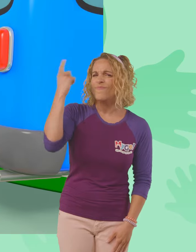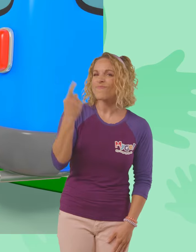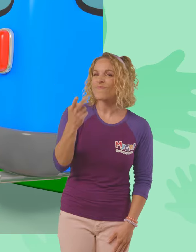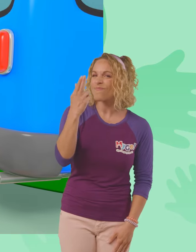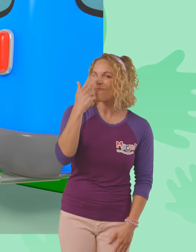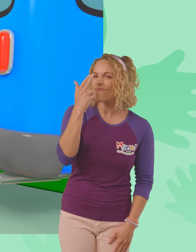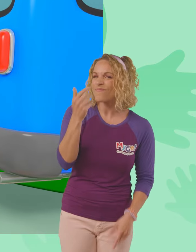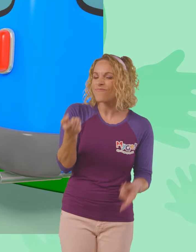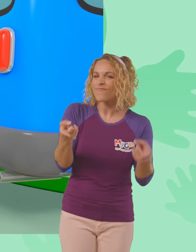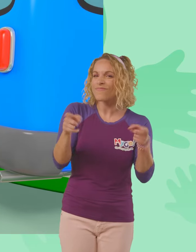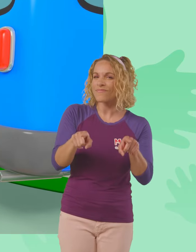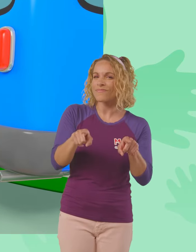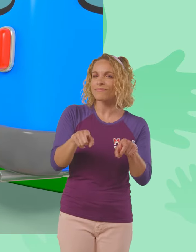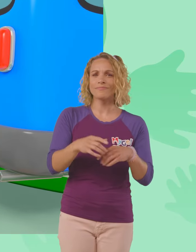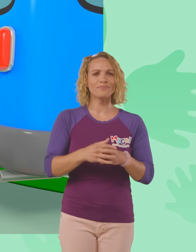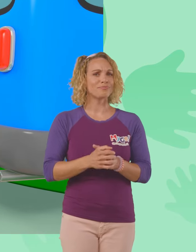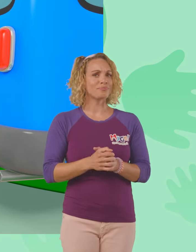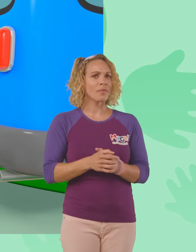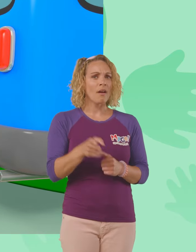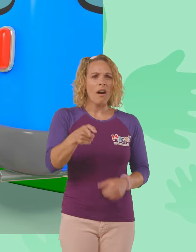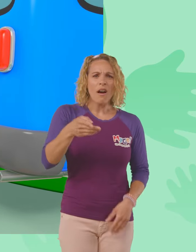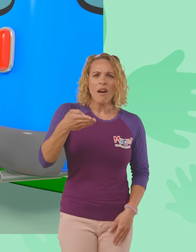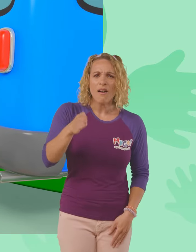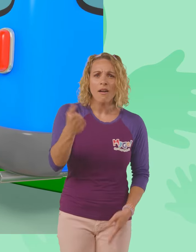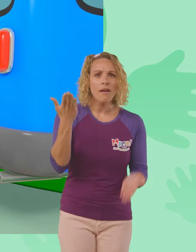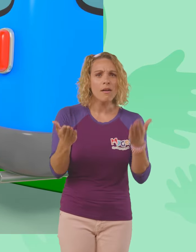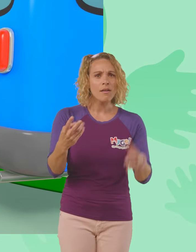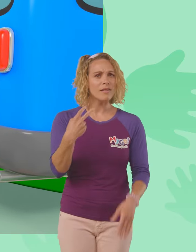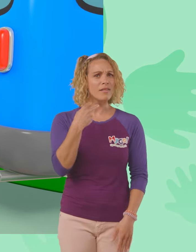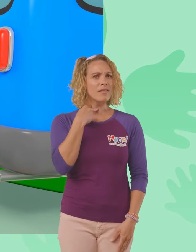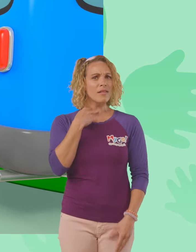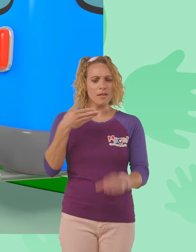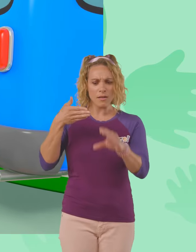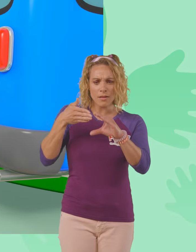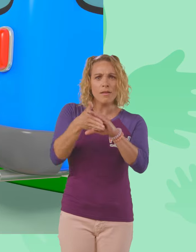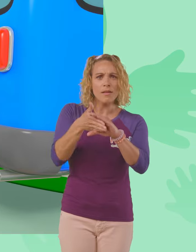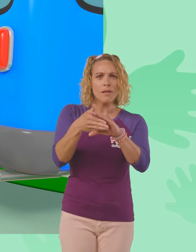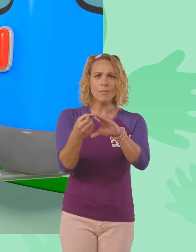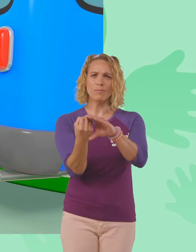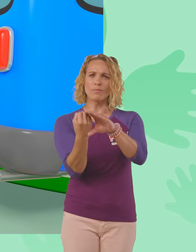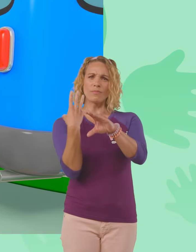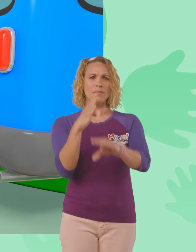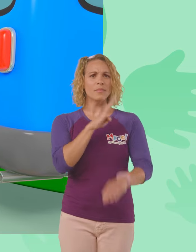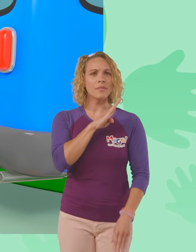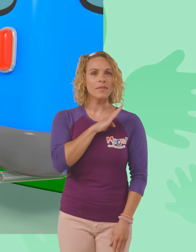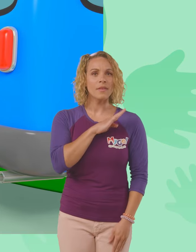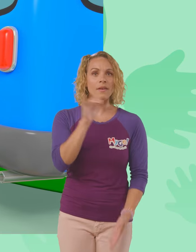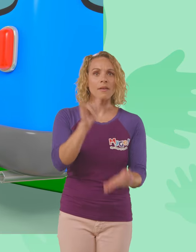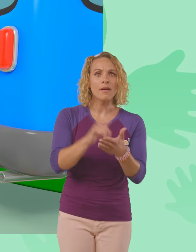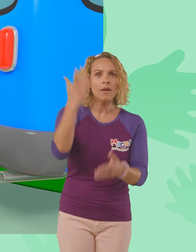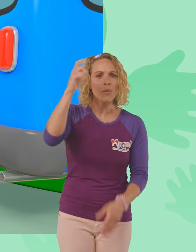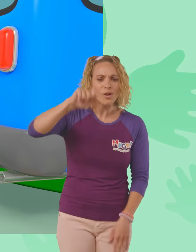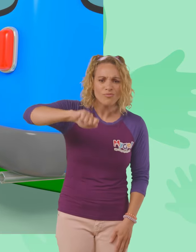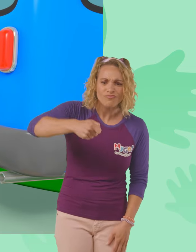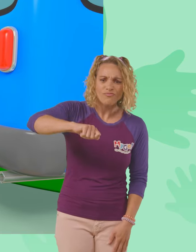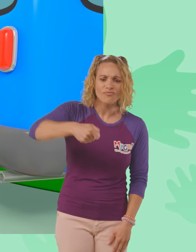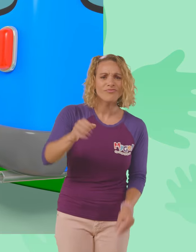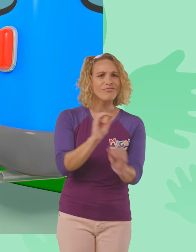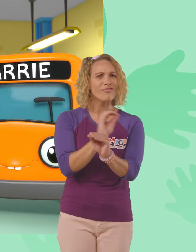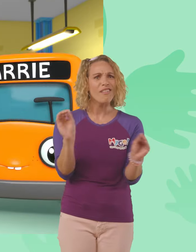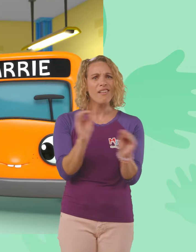I knew there was something fishy going on. That fish must have been stuck in Barry's exhaust. That's why his engine wouldn't